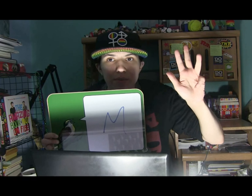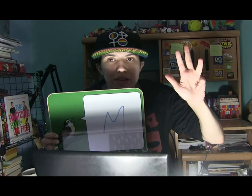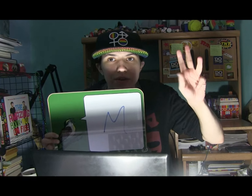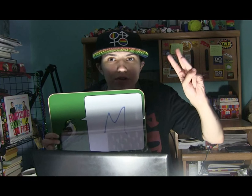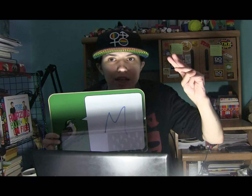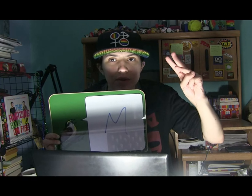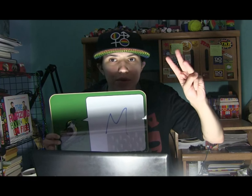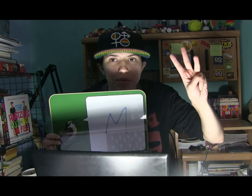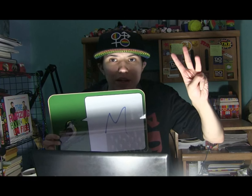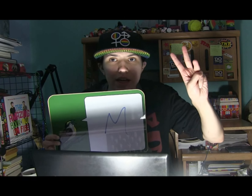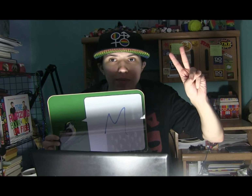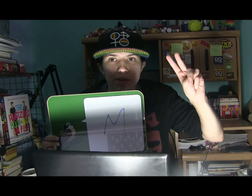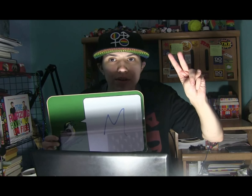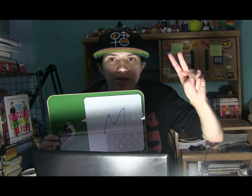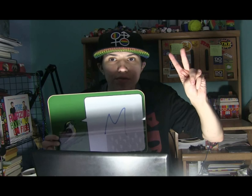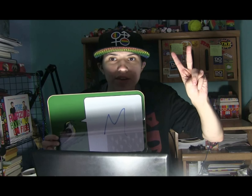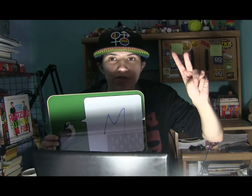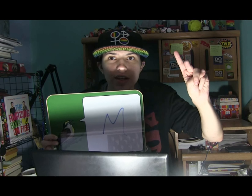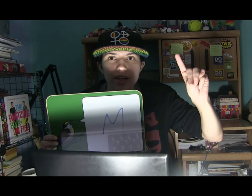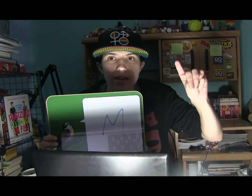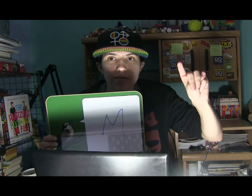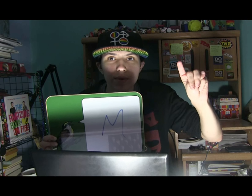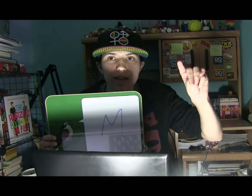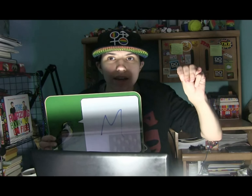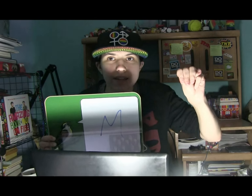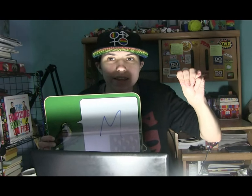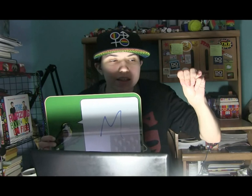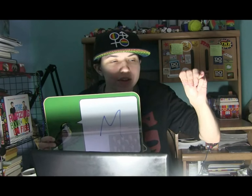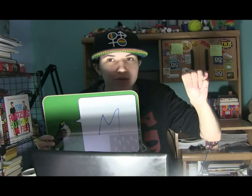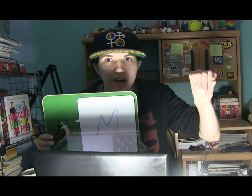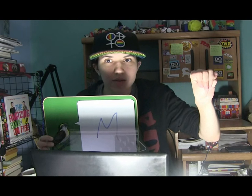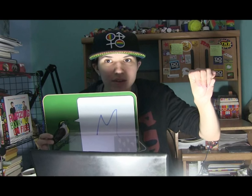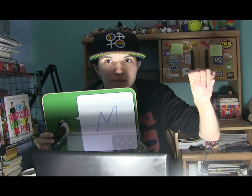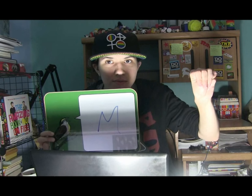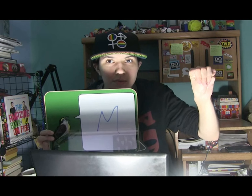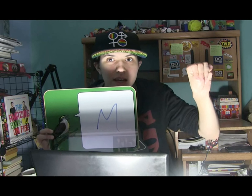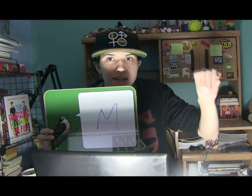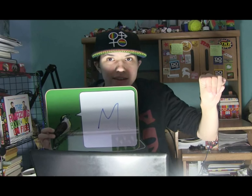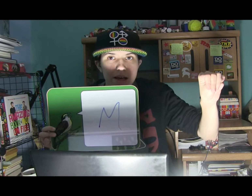finger down, thumb on top, ring, middle, and index finger down. And that's M.